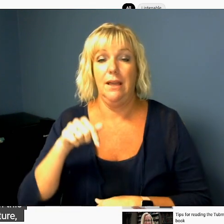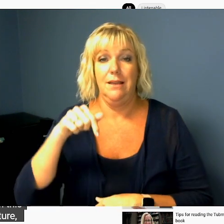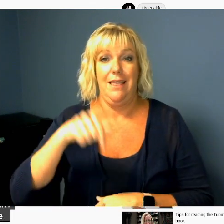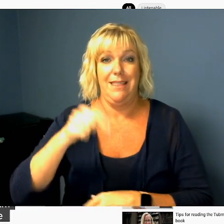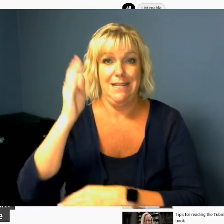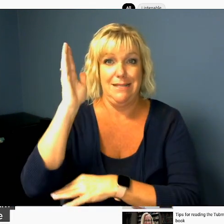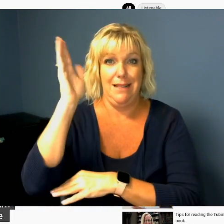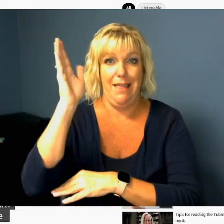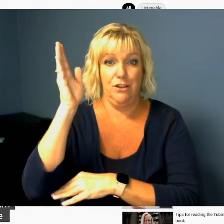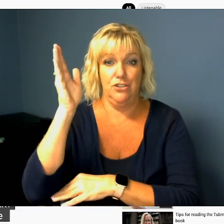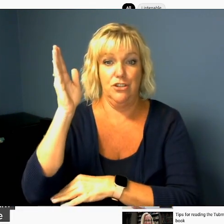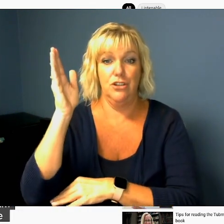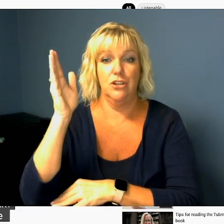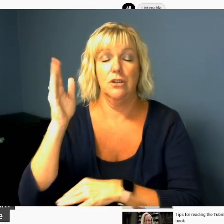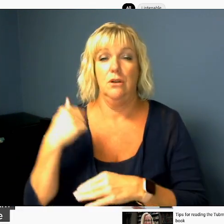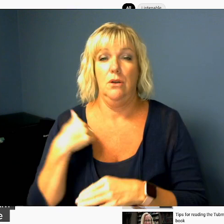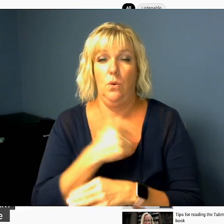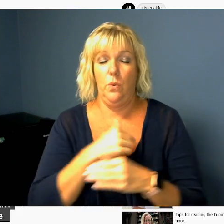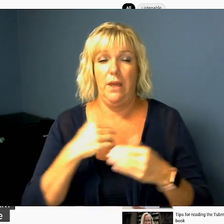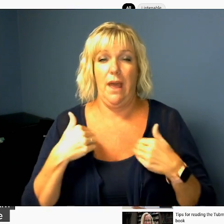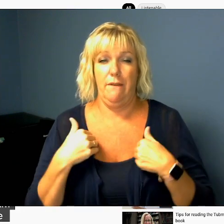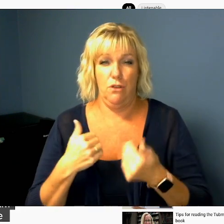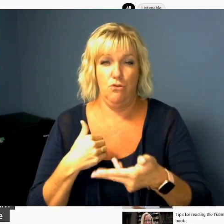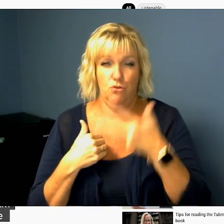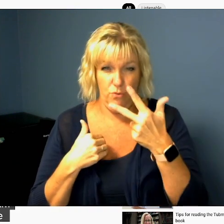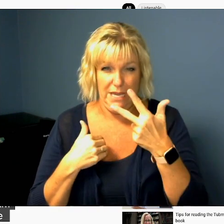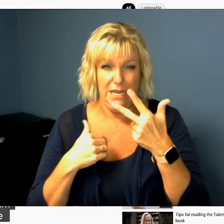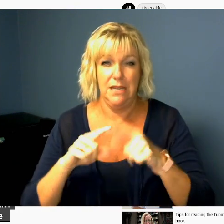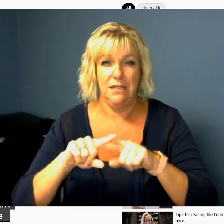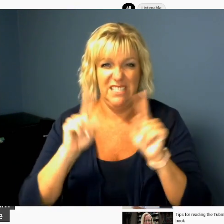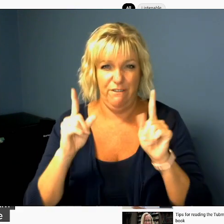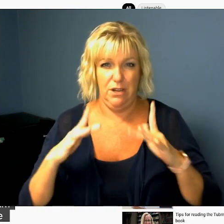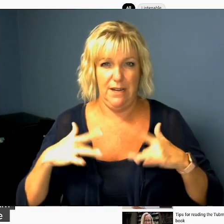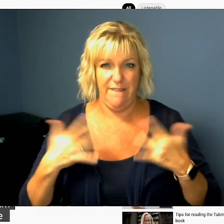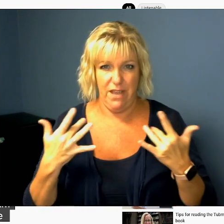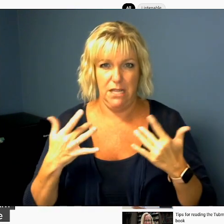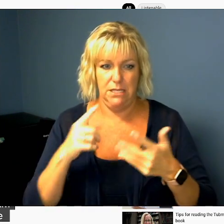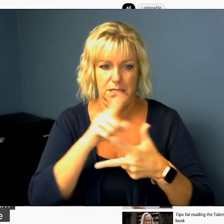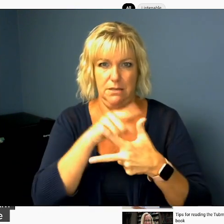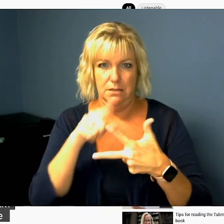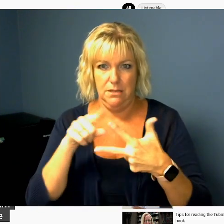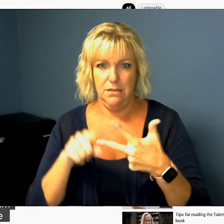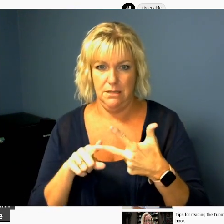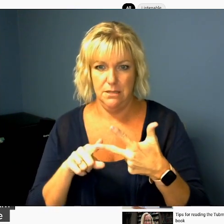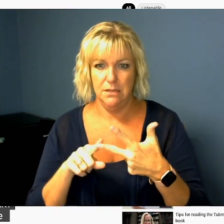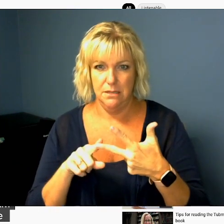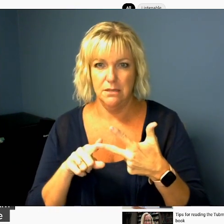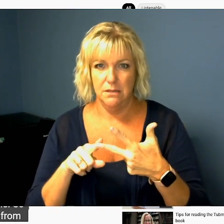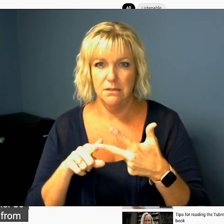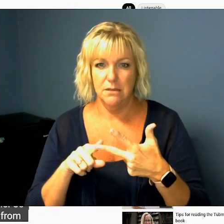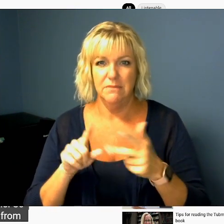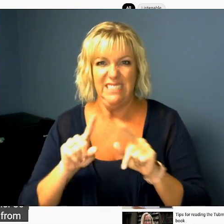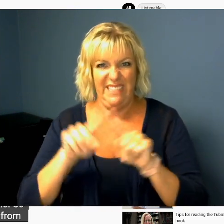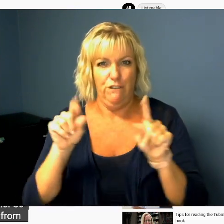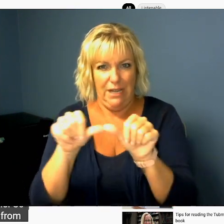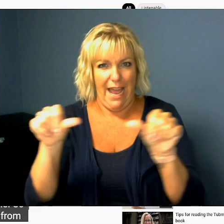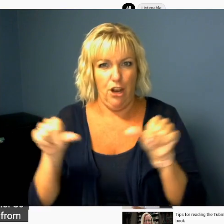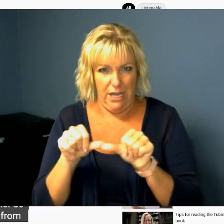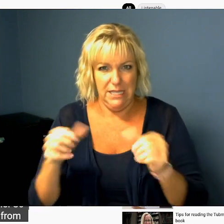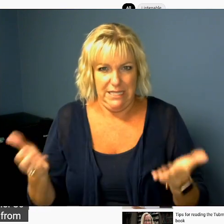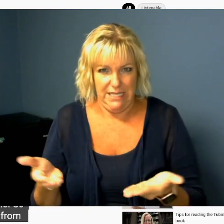lecture, there are 3 events that happen at different parts of what's going to be the United